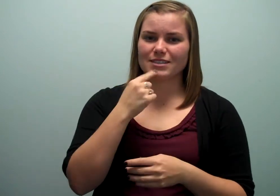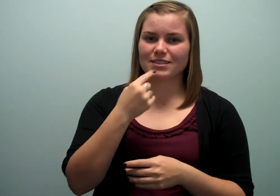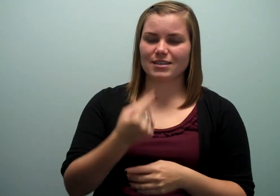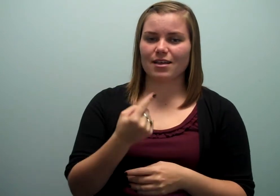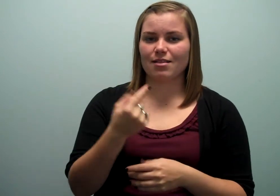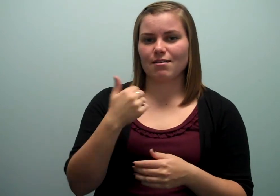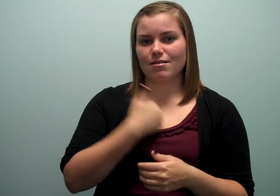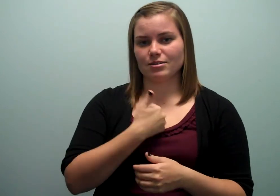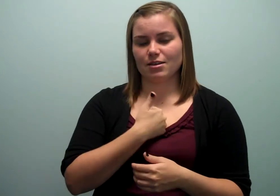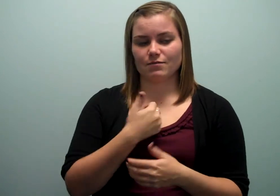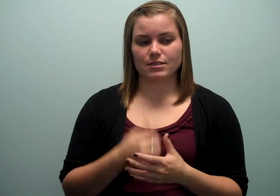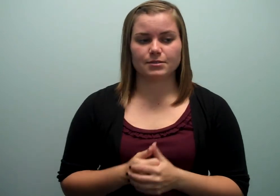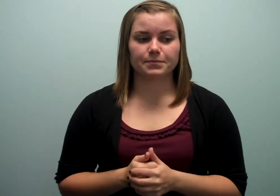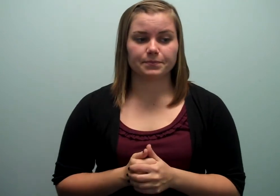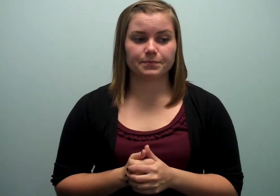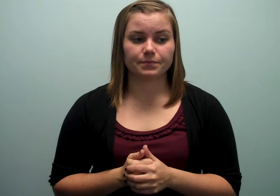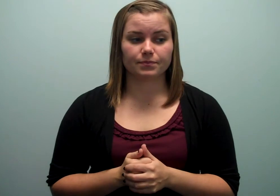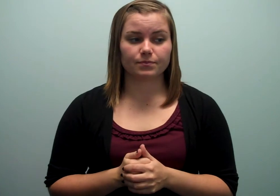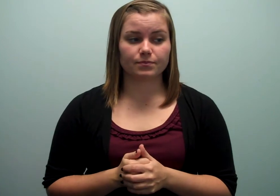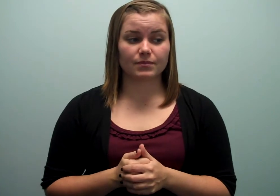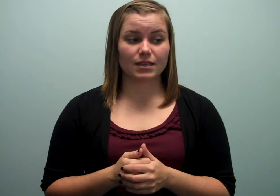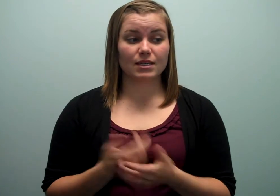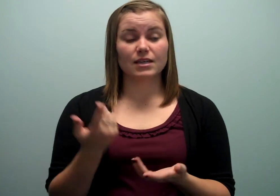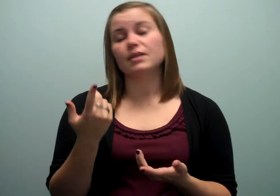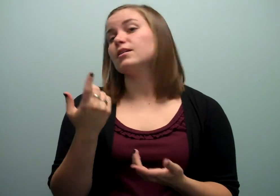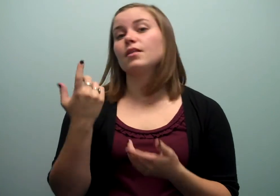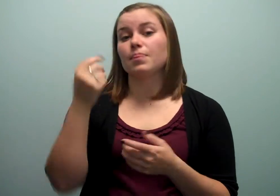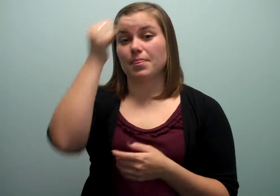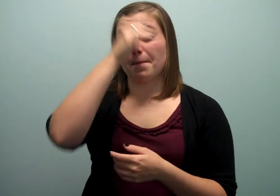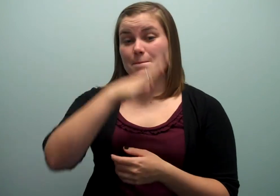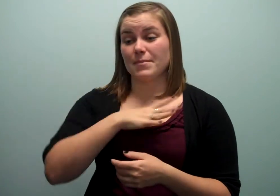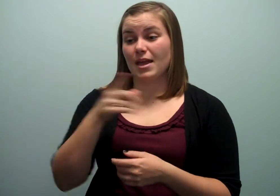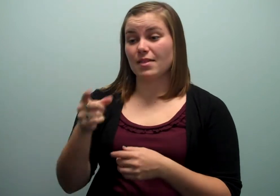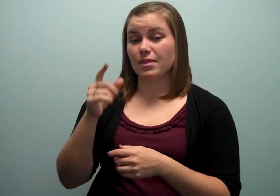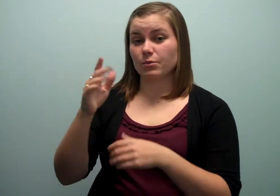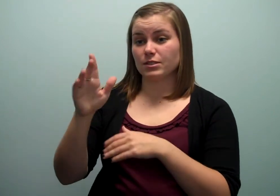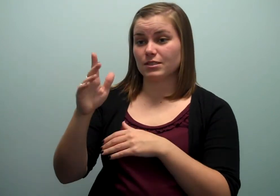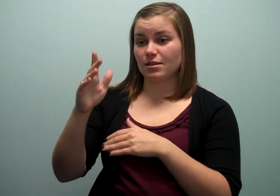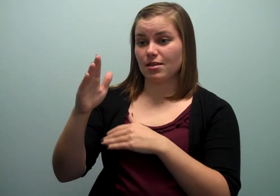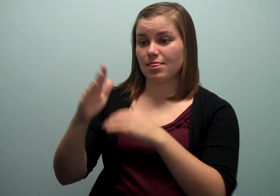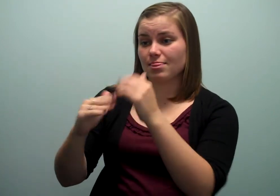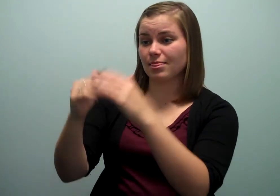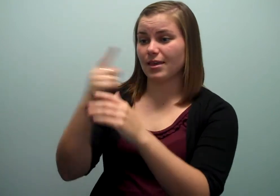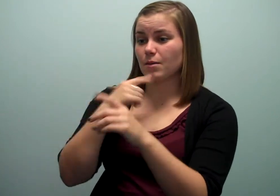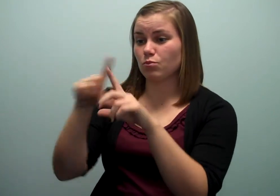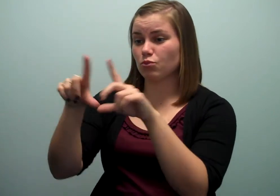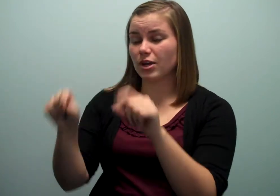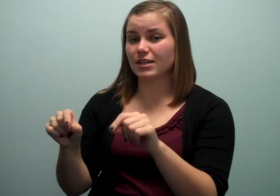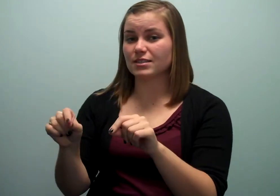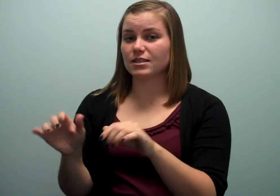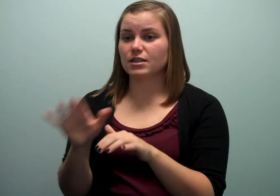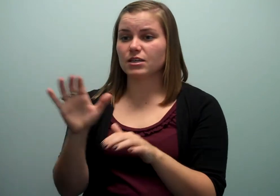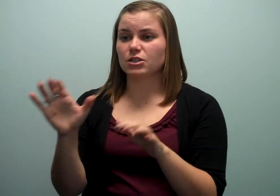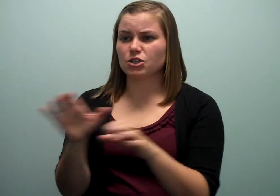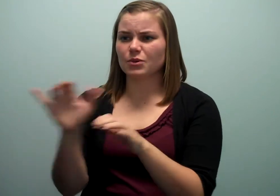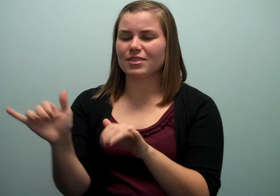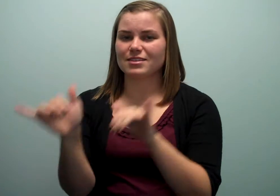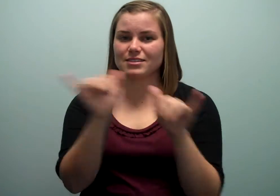ourselves. You see, the man laying bricks performs the very same task as the man who is building